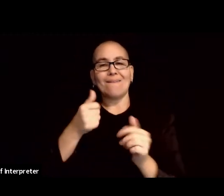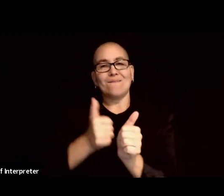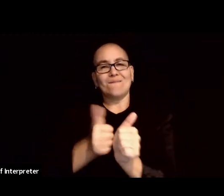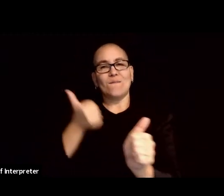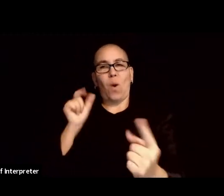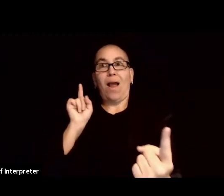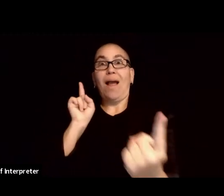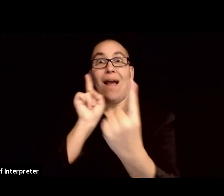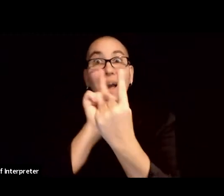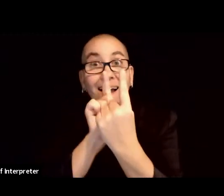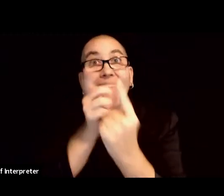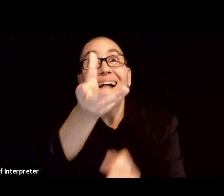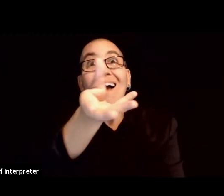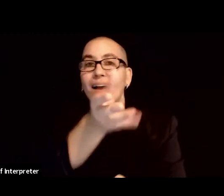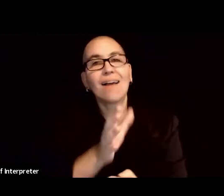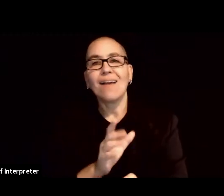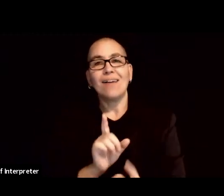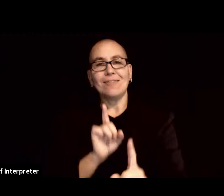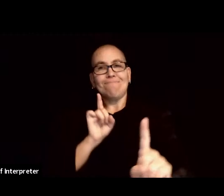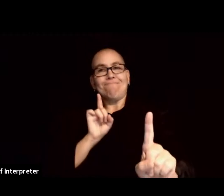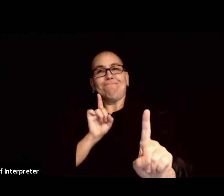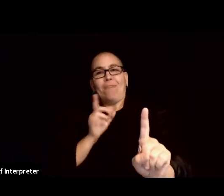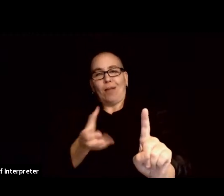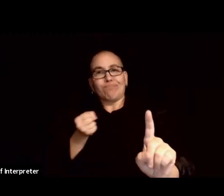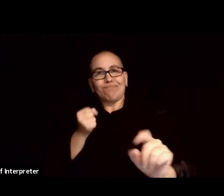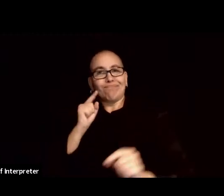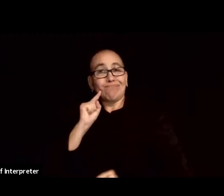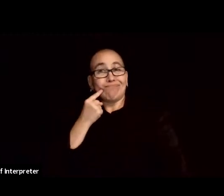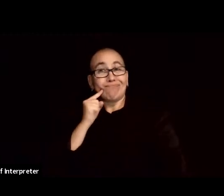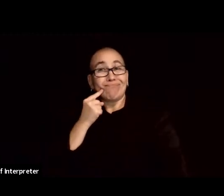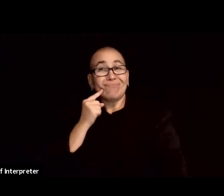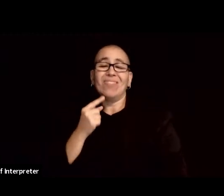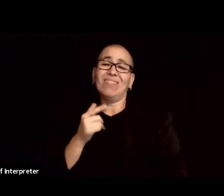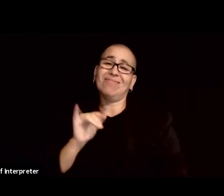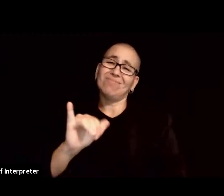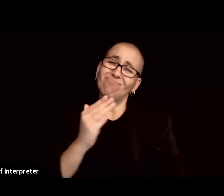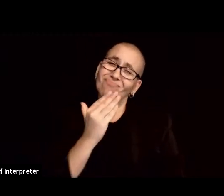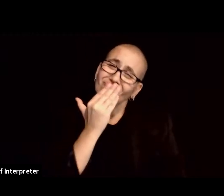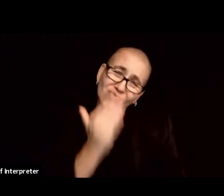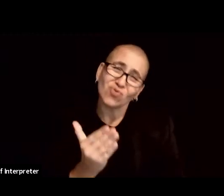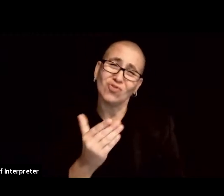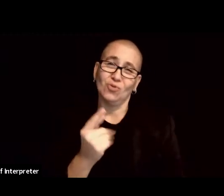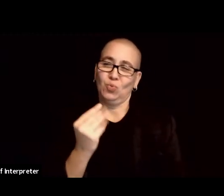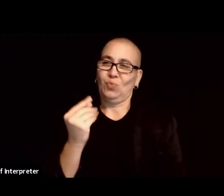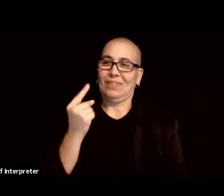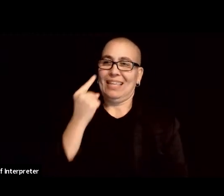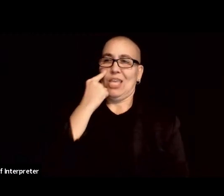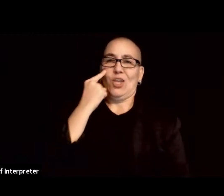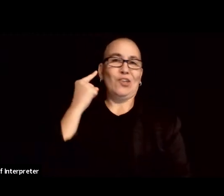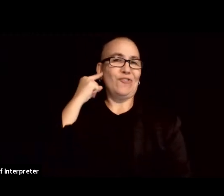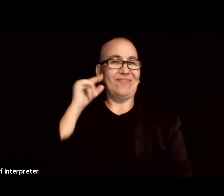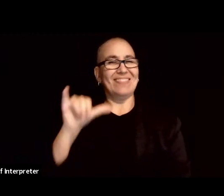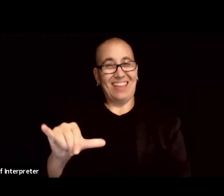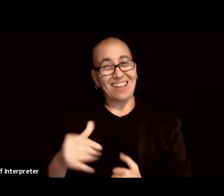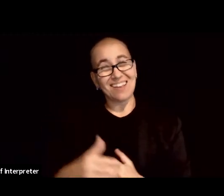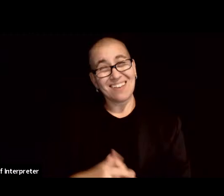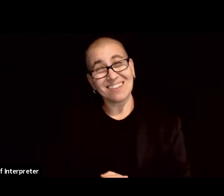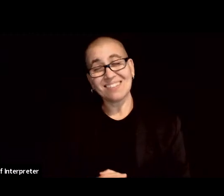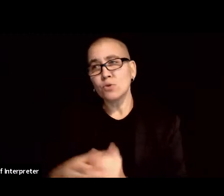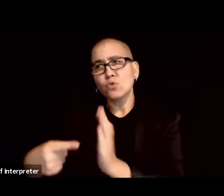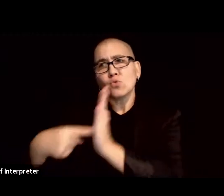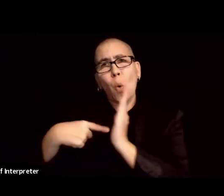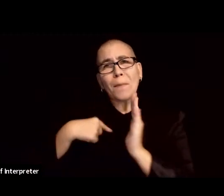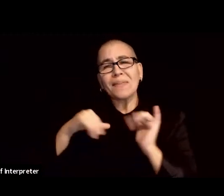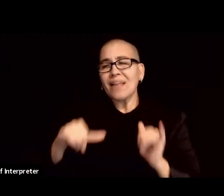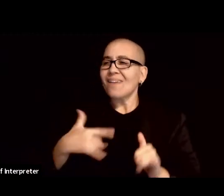and it was really encouraging to see, because it showed to me that the ingenuity that we have, and when we want to do